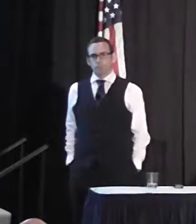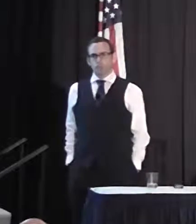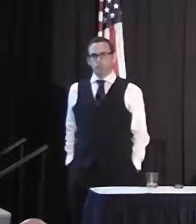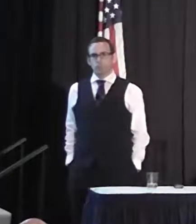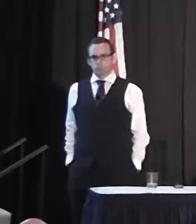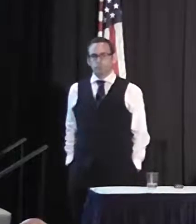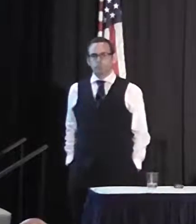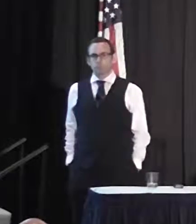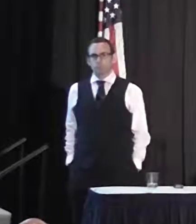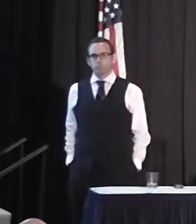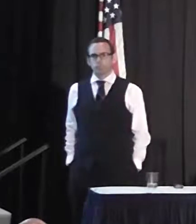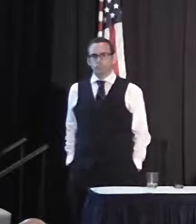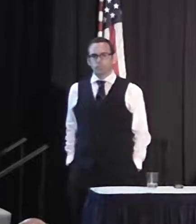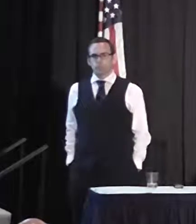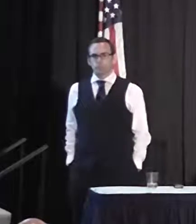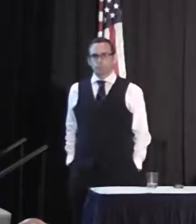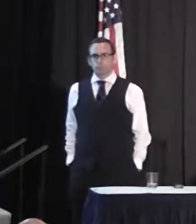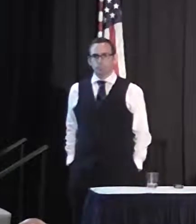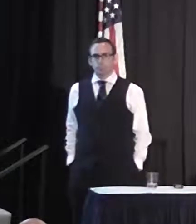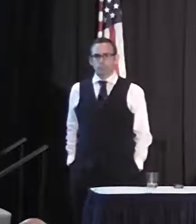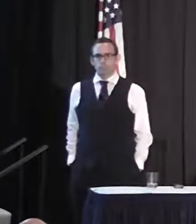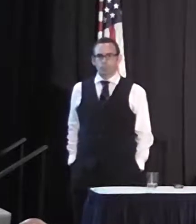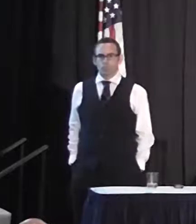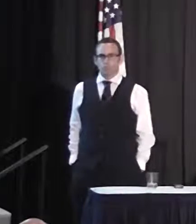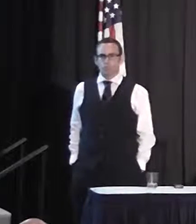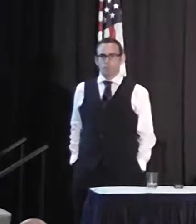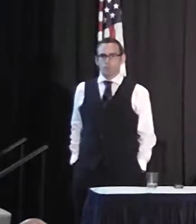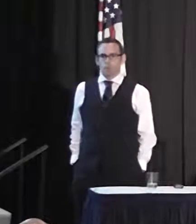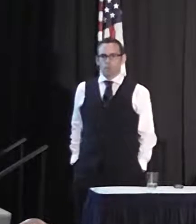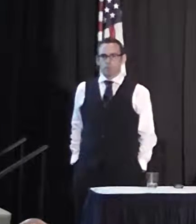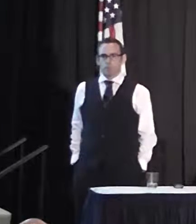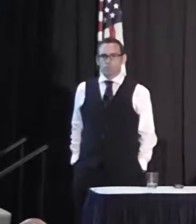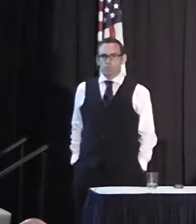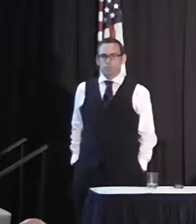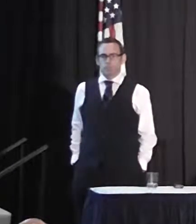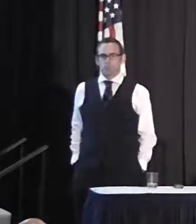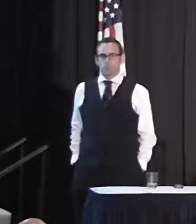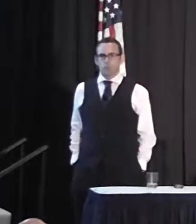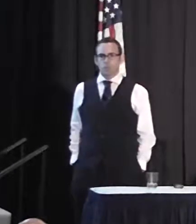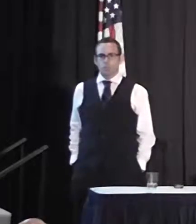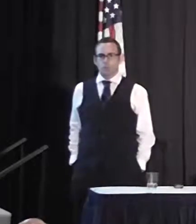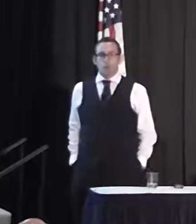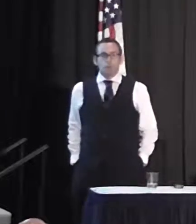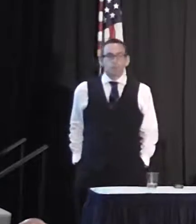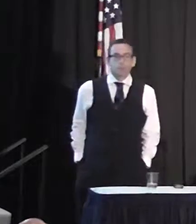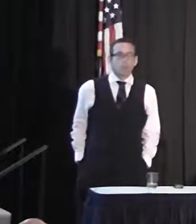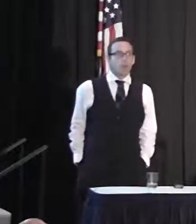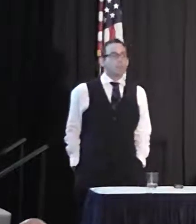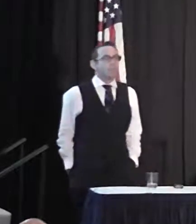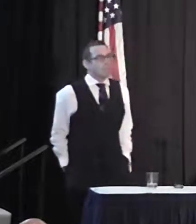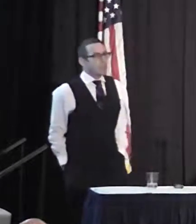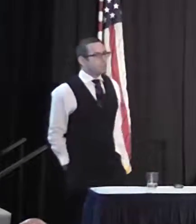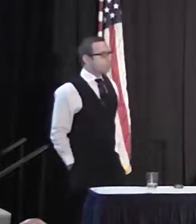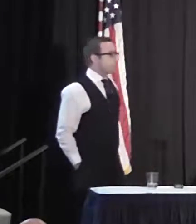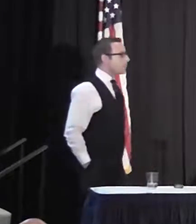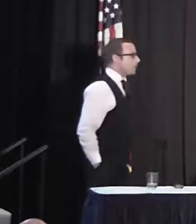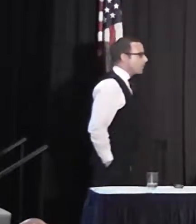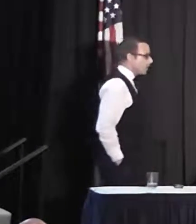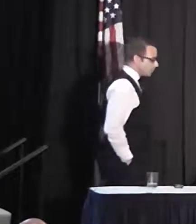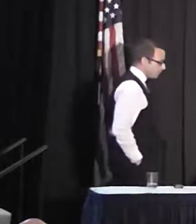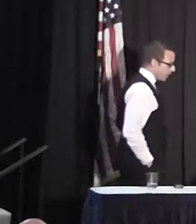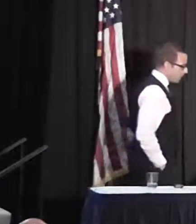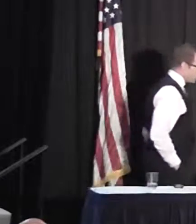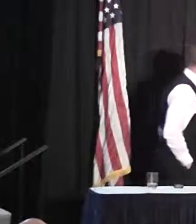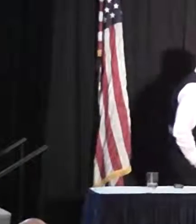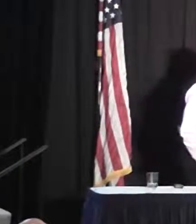When you do your models, how many do you ultimately anticipate coming online, and what's the time frame? Sure. It's probably about